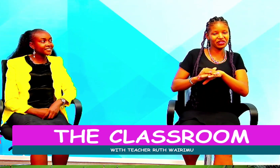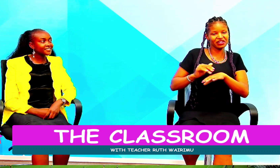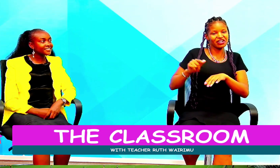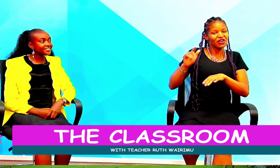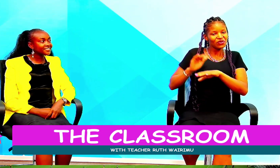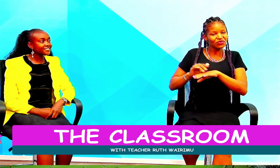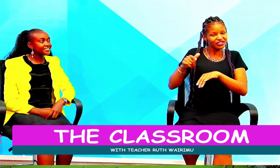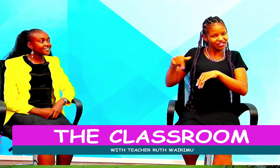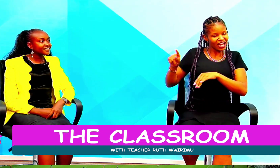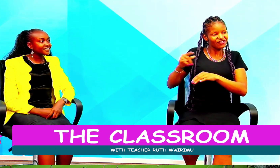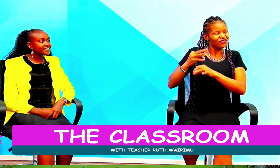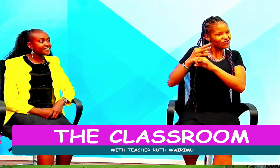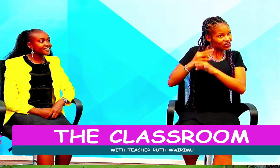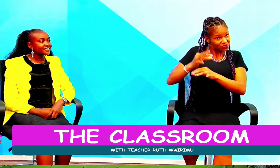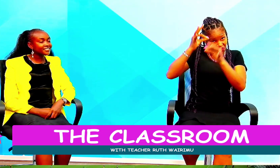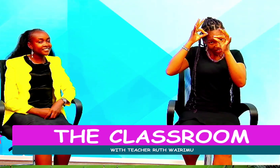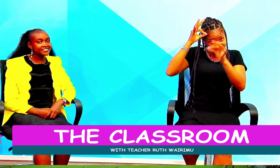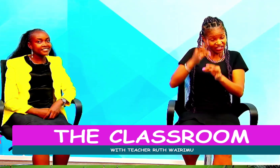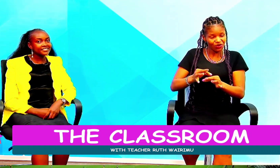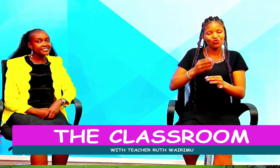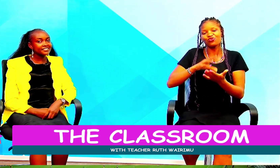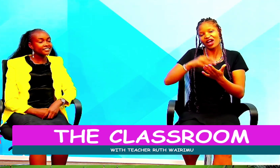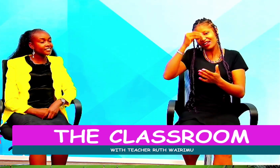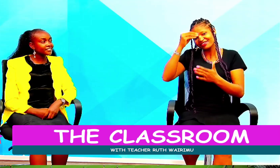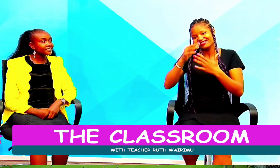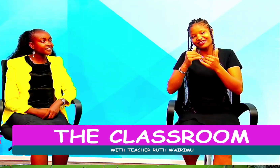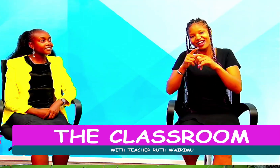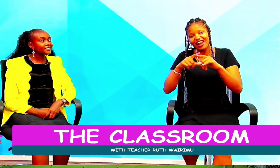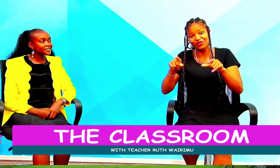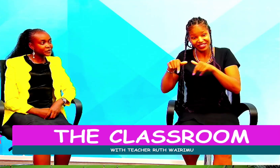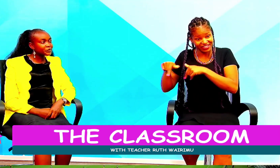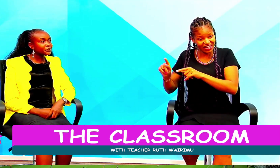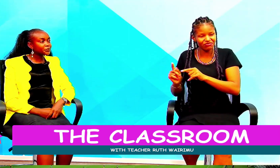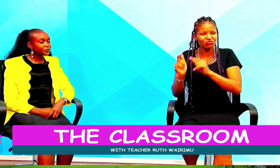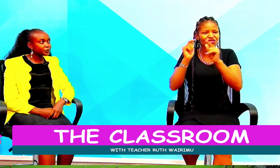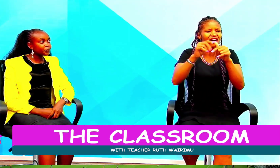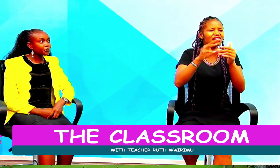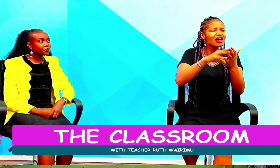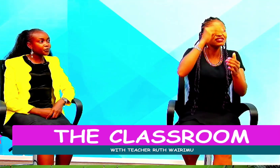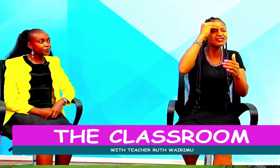sign language. She's someone I know has a kind heart, and